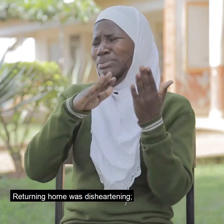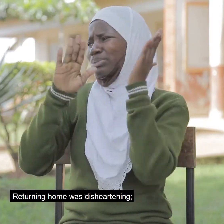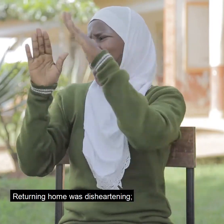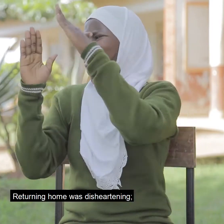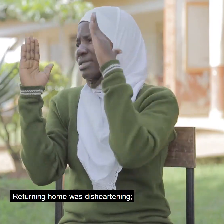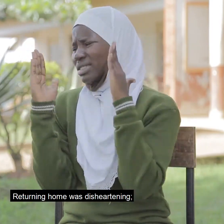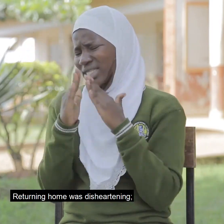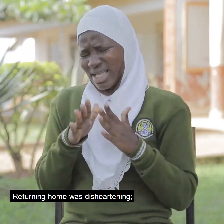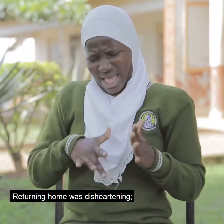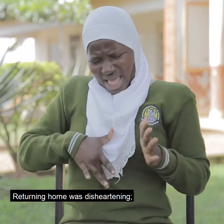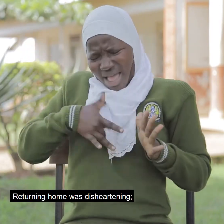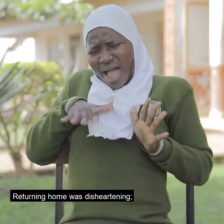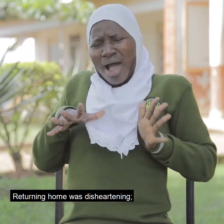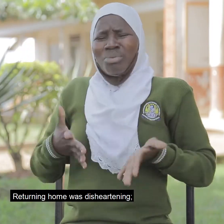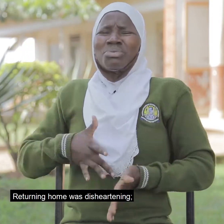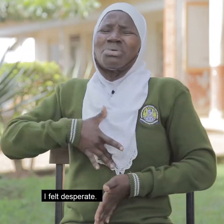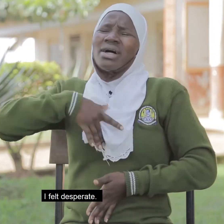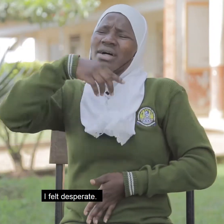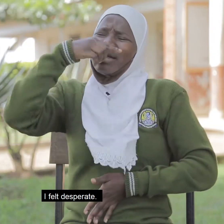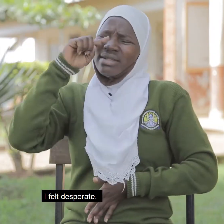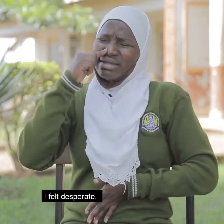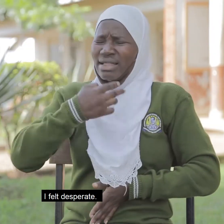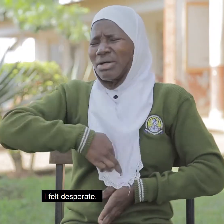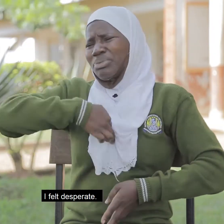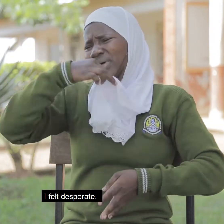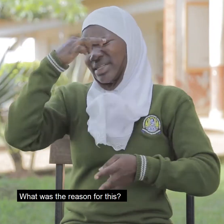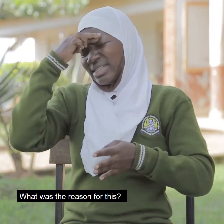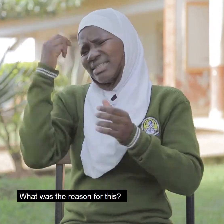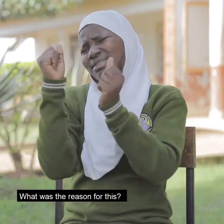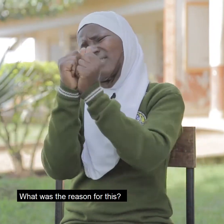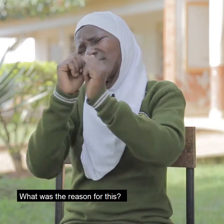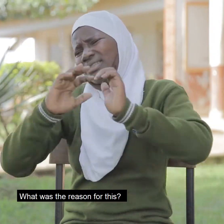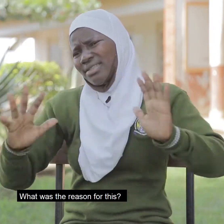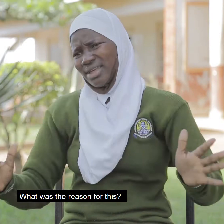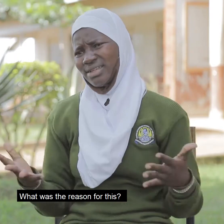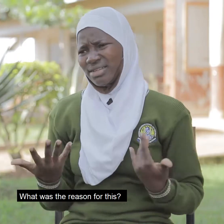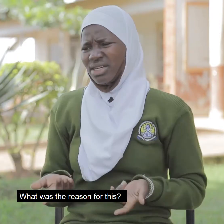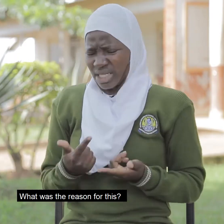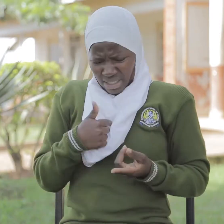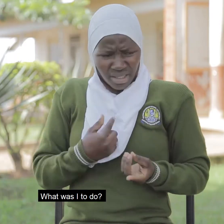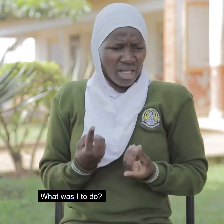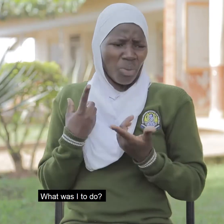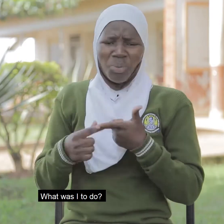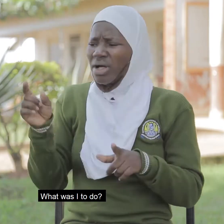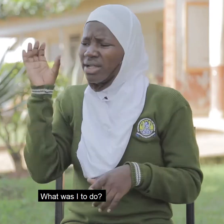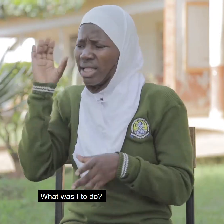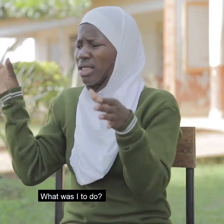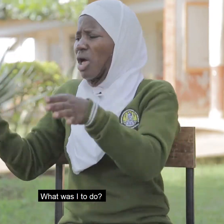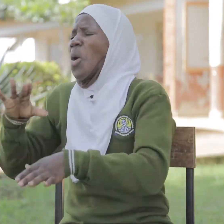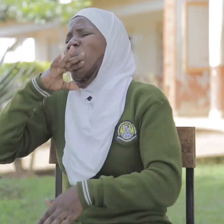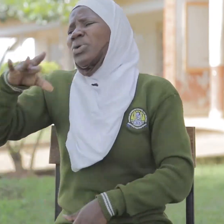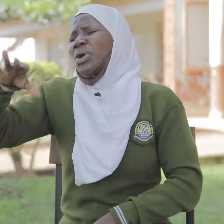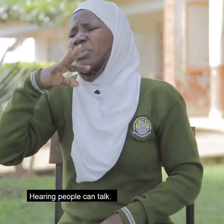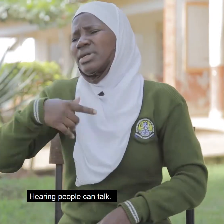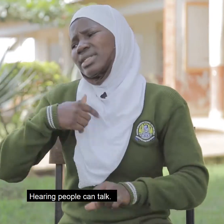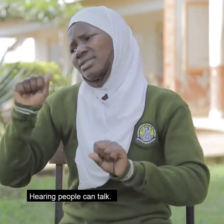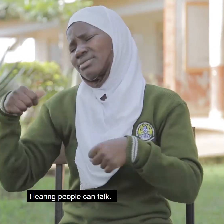Returning home was disheartening. I felt desperate. What was the reason for this? What was I to do? Hearing people